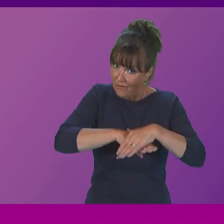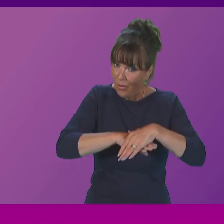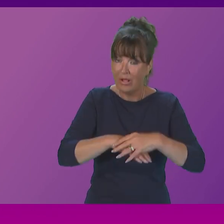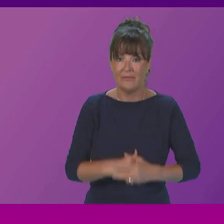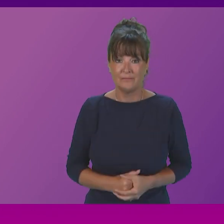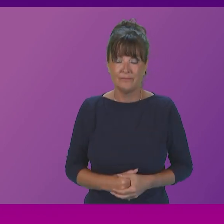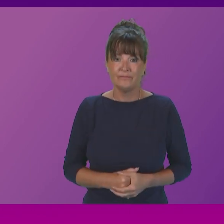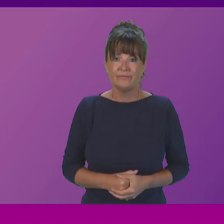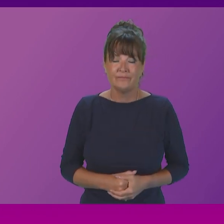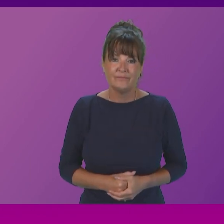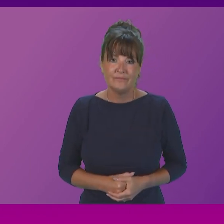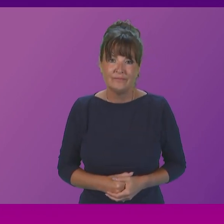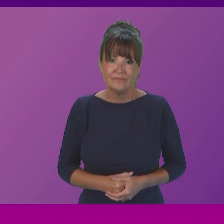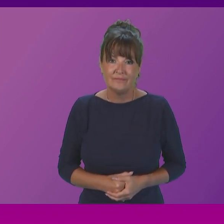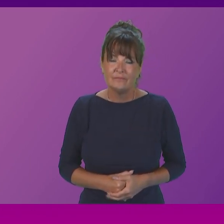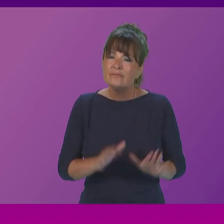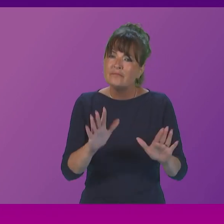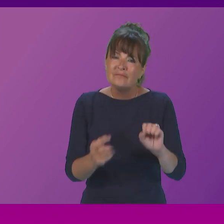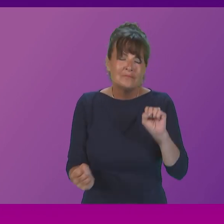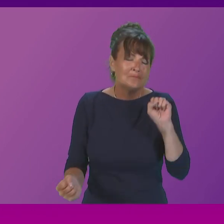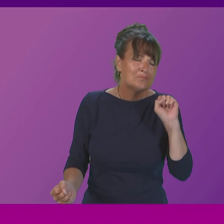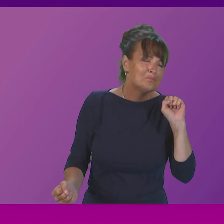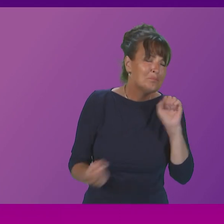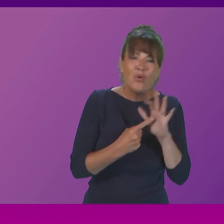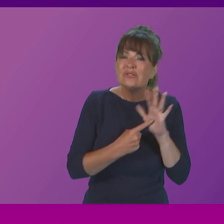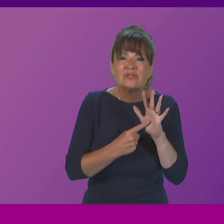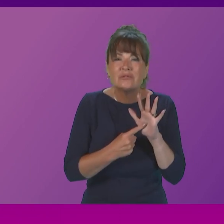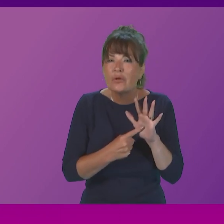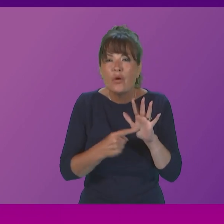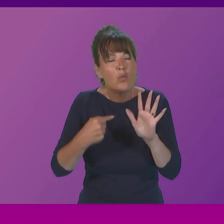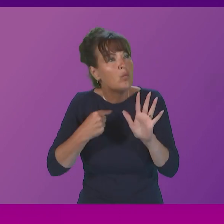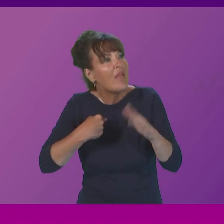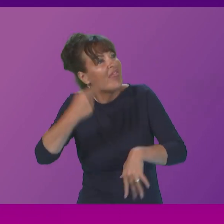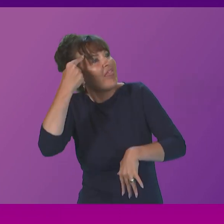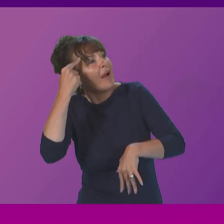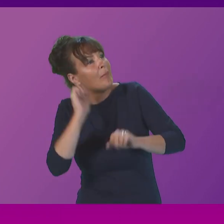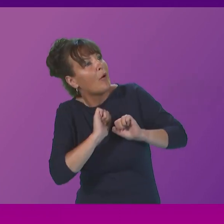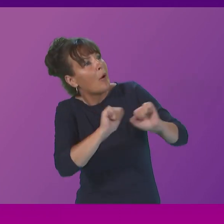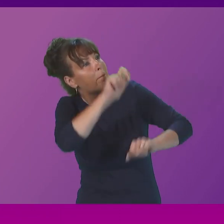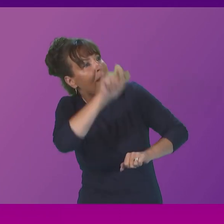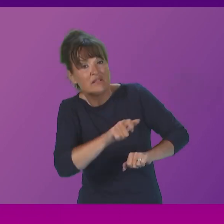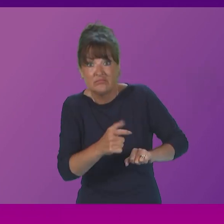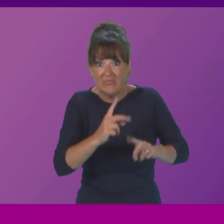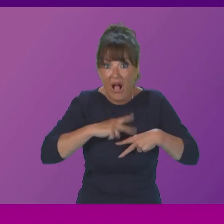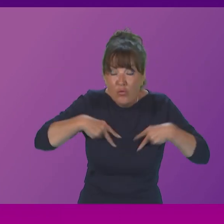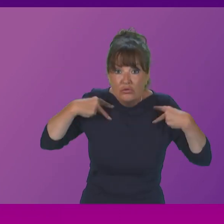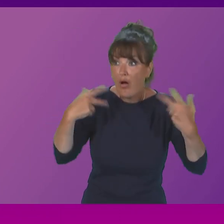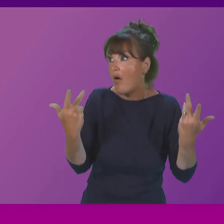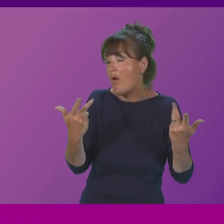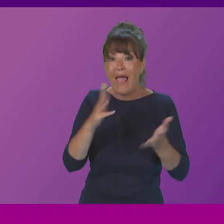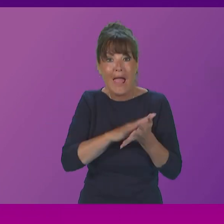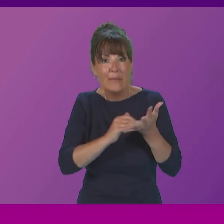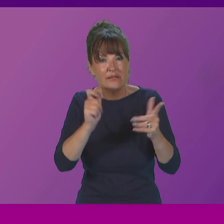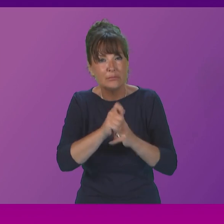It is imperative that we think not only about what happens when somebody's a councillor and when somebody's an MSP. We think